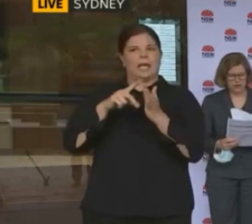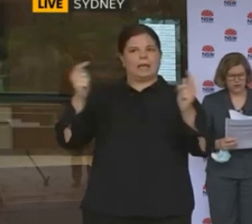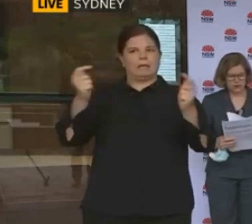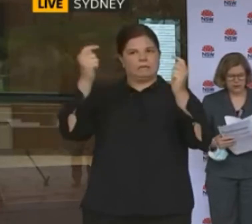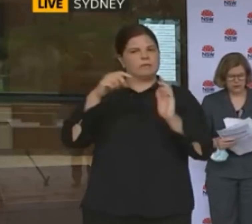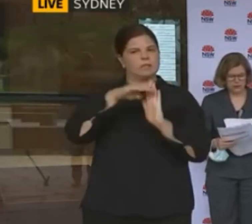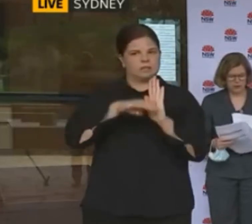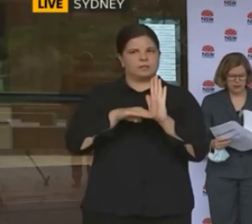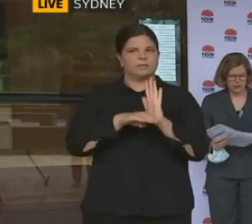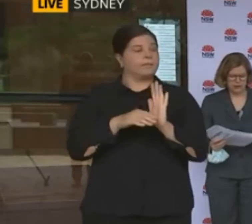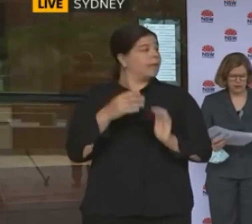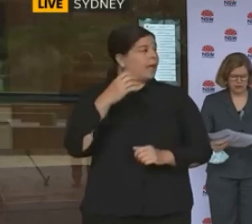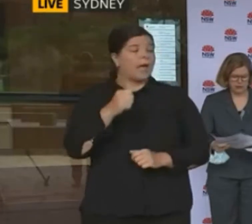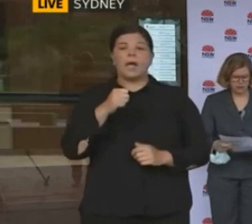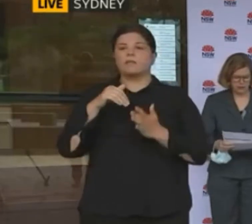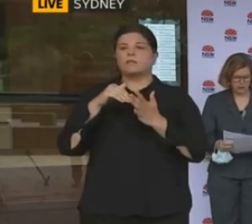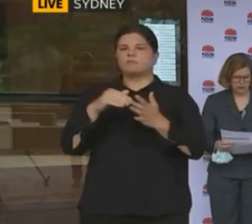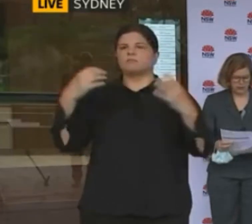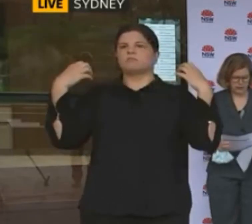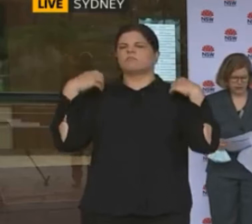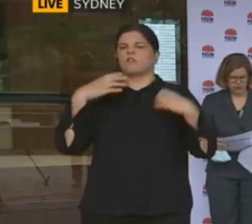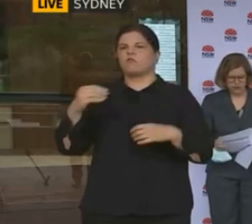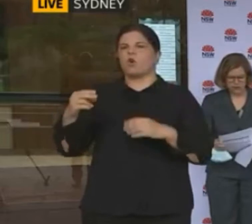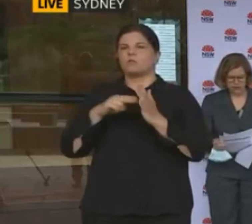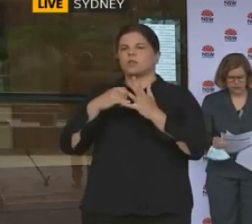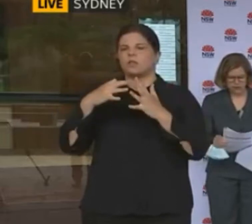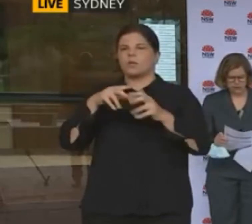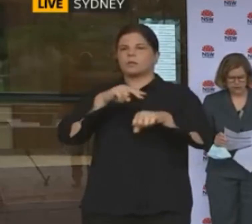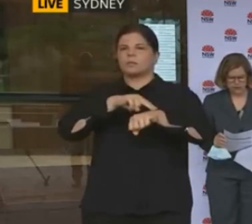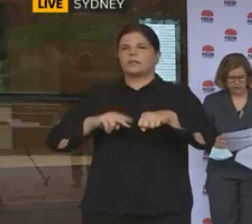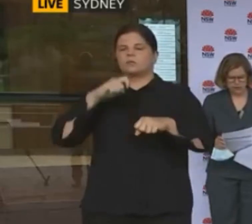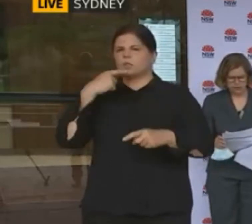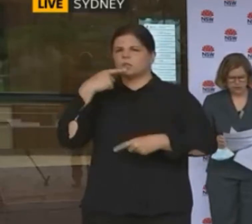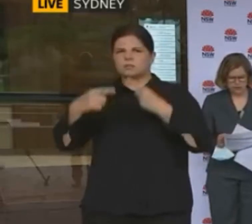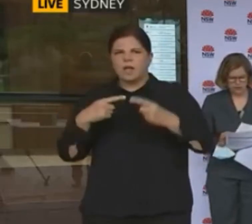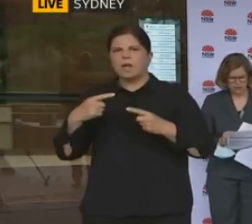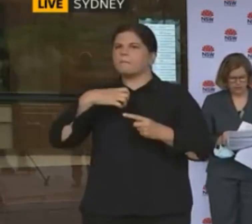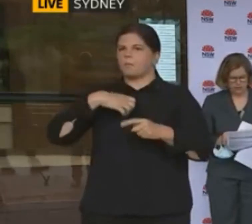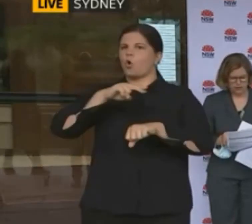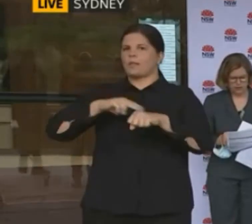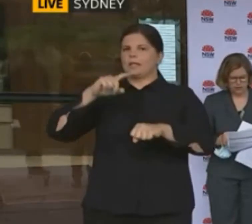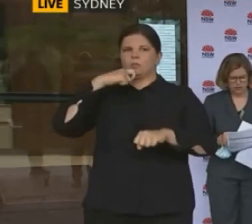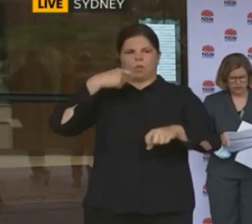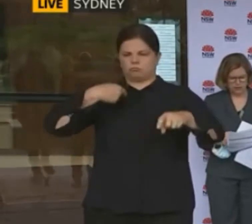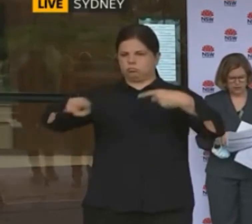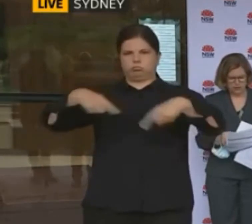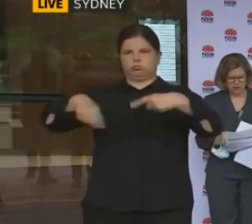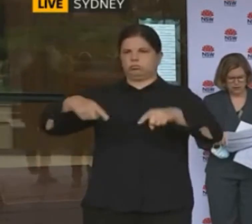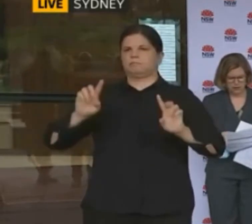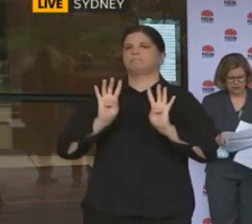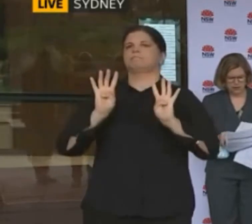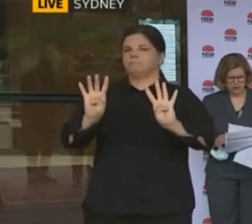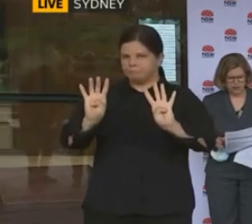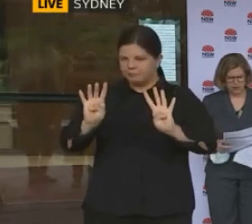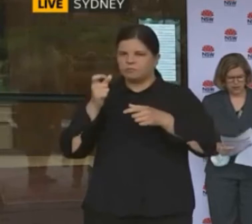Wales Police Force to further provide updates on not only how police presence will be increasing, but also contact the police have had with